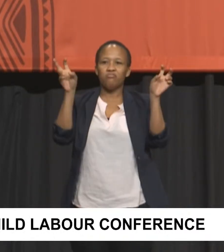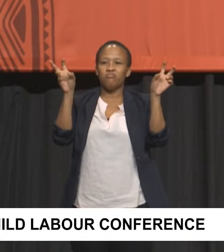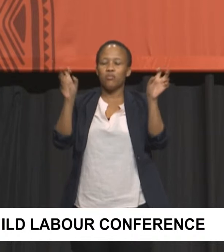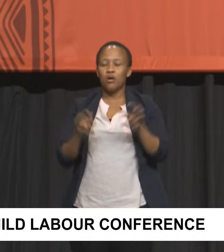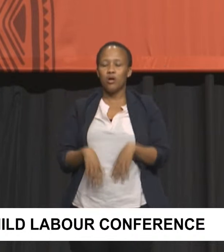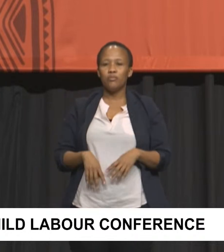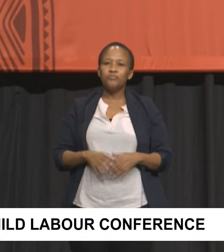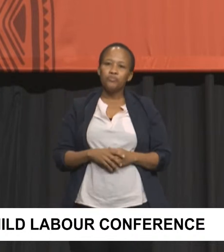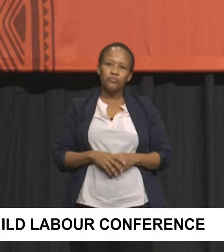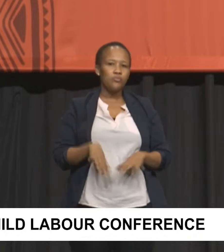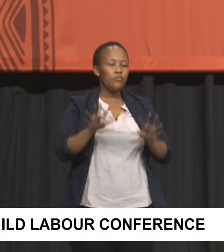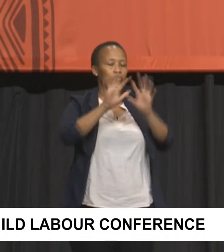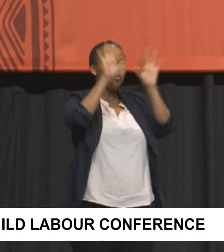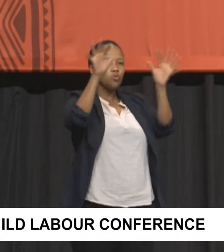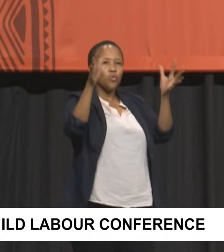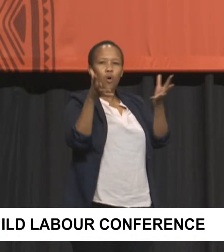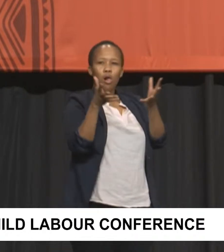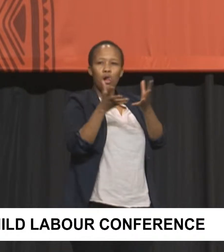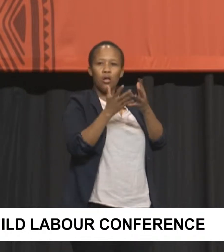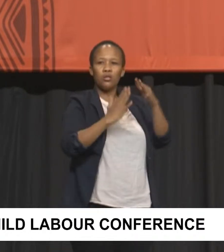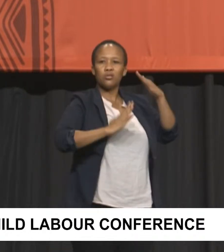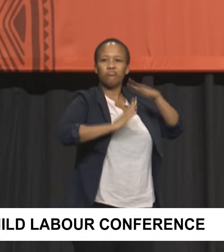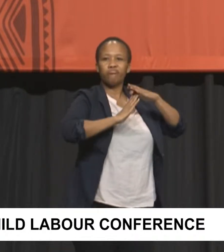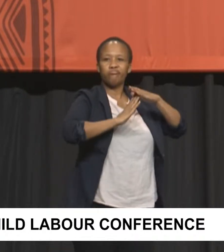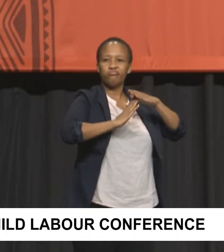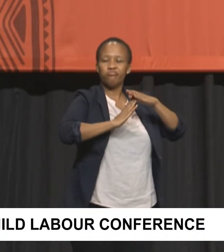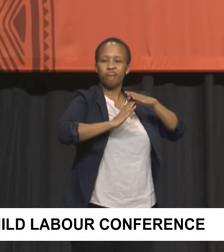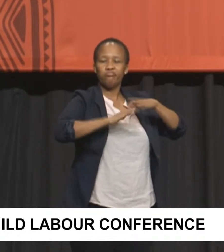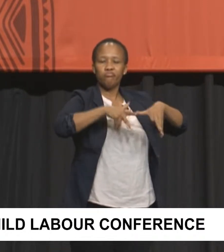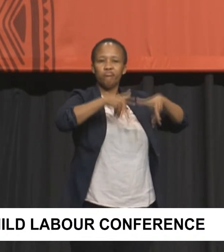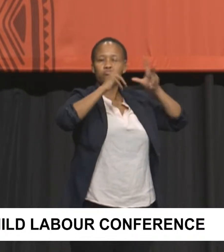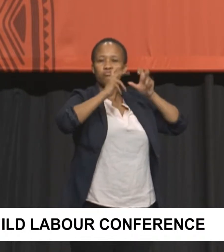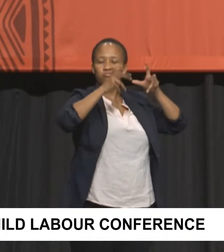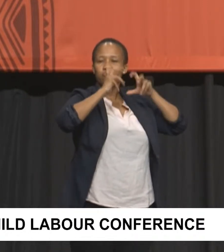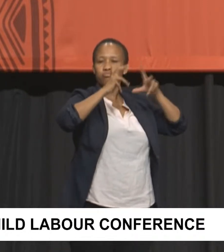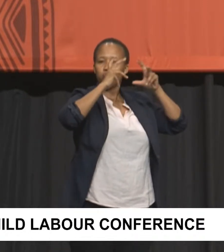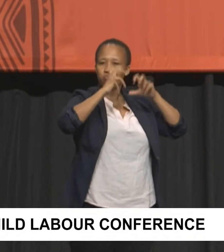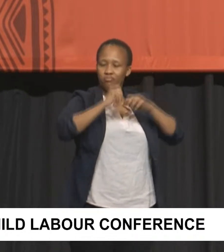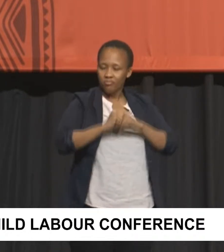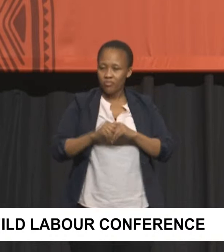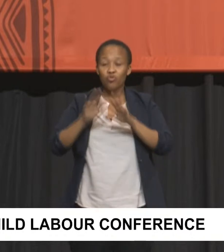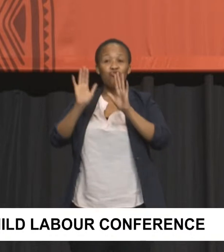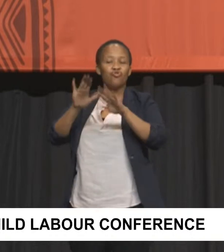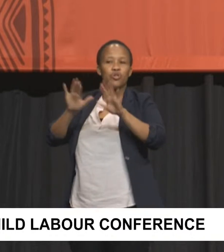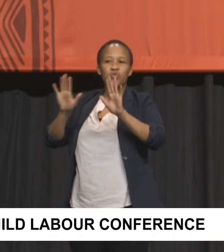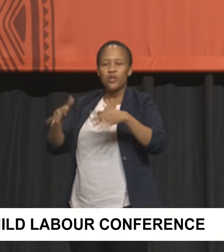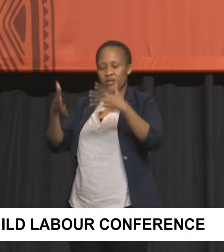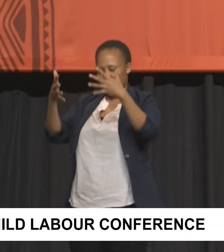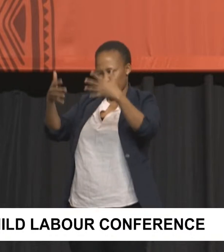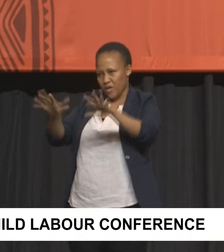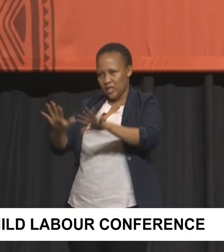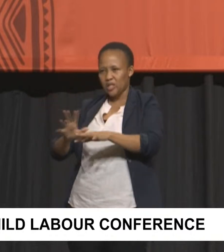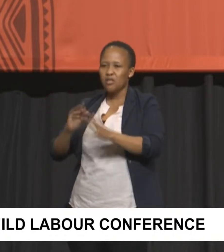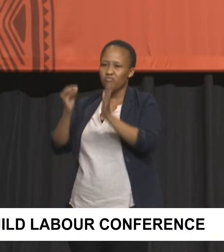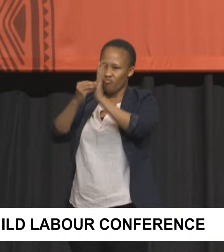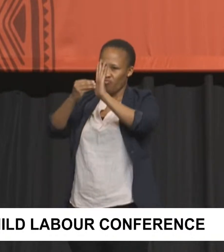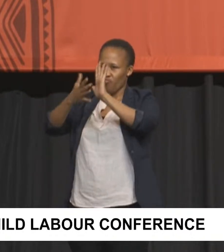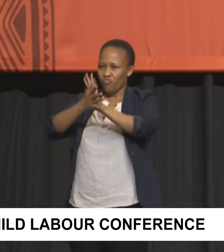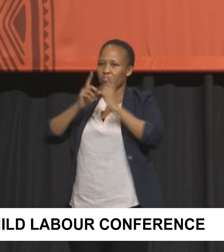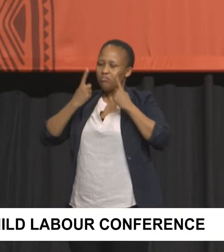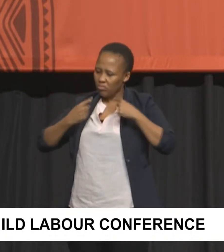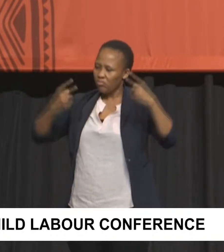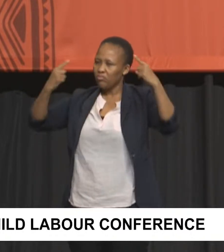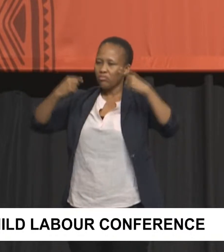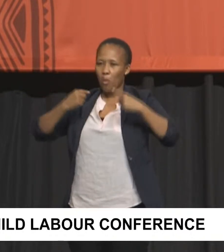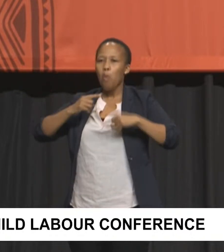has stopped to listen. Children have stated that they need to be heard." I'm going to repeat